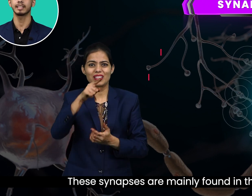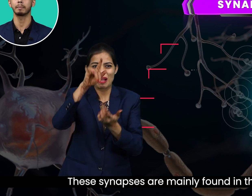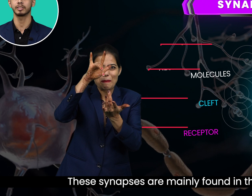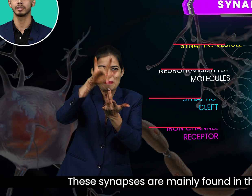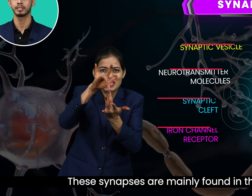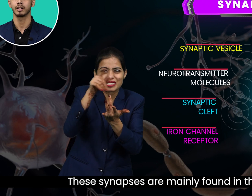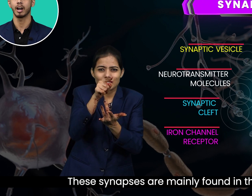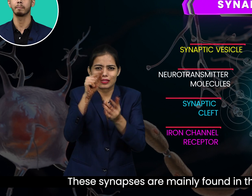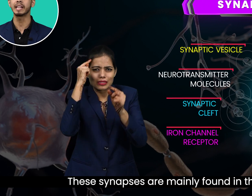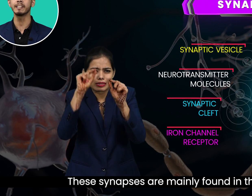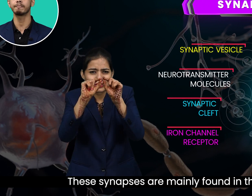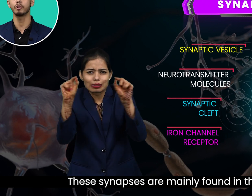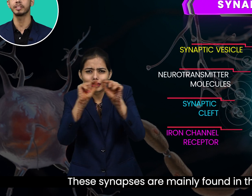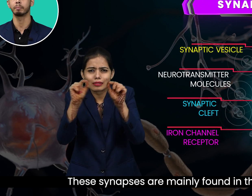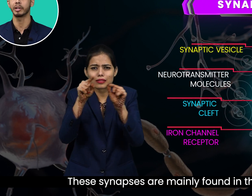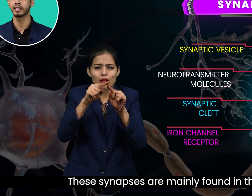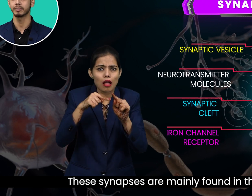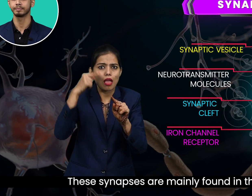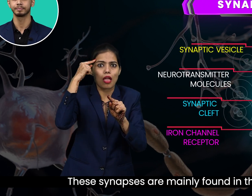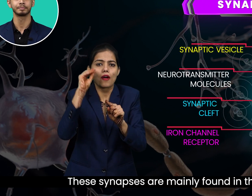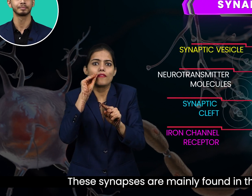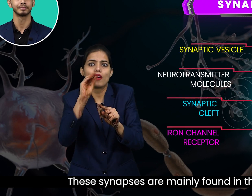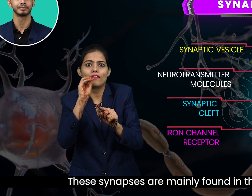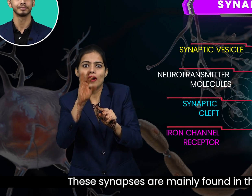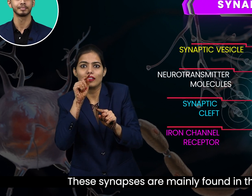These synapses are mainly found in the brain,